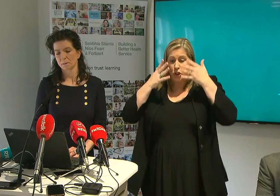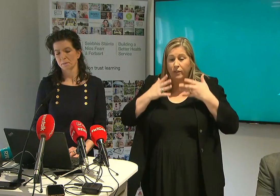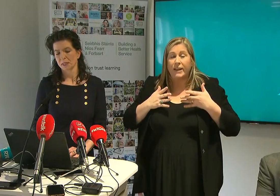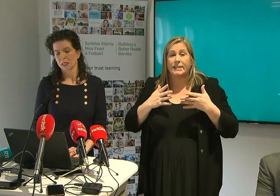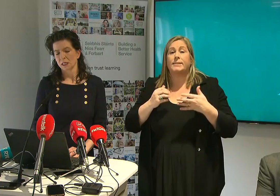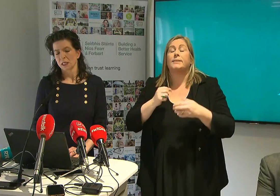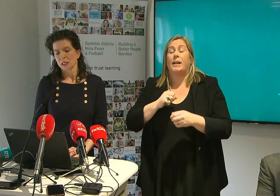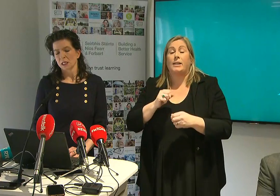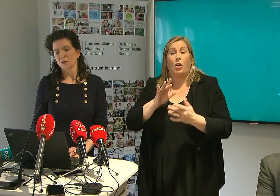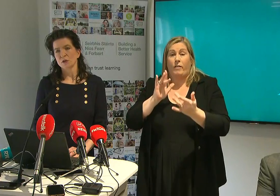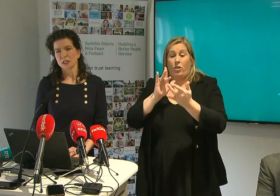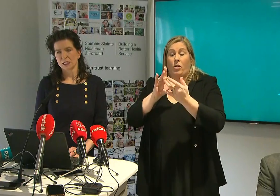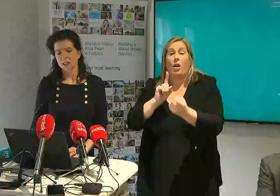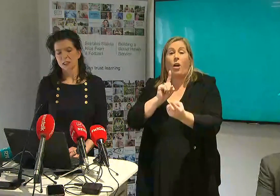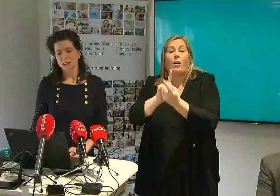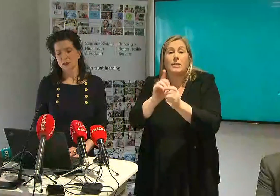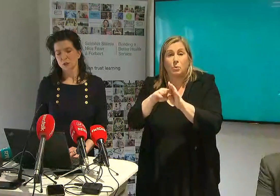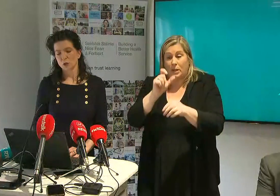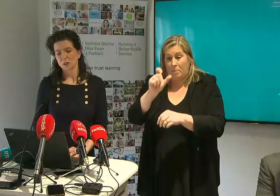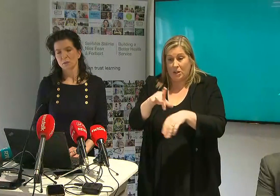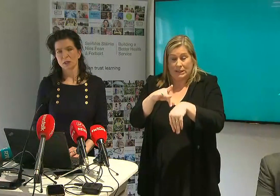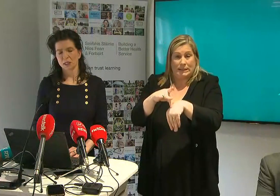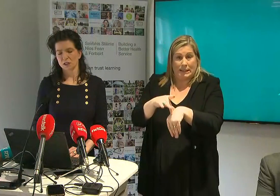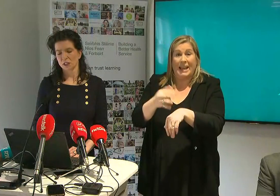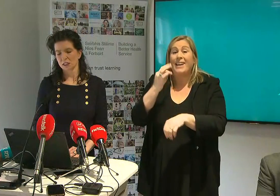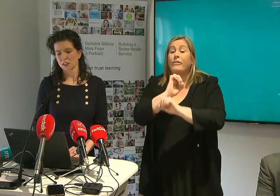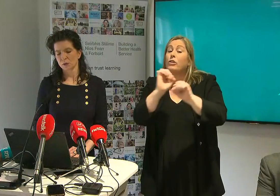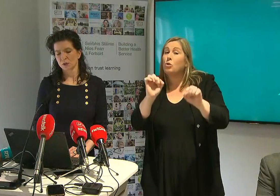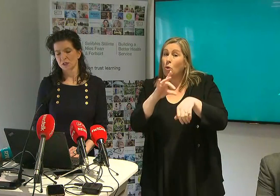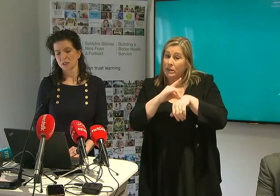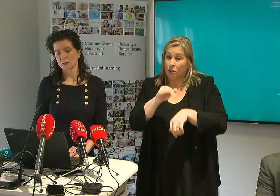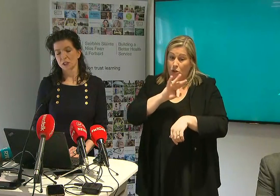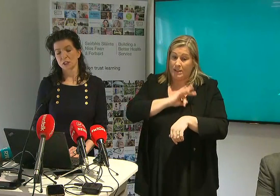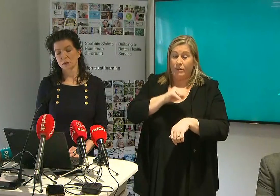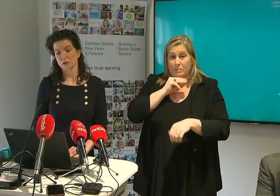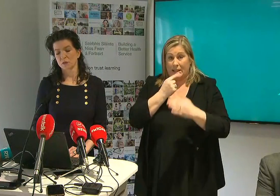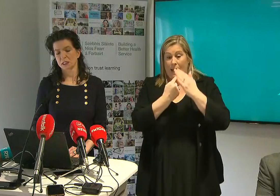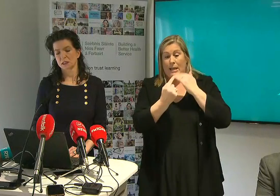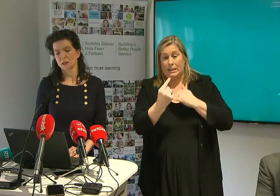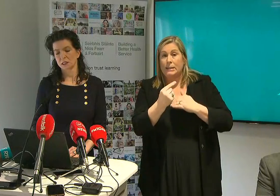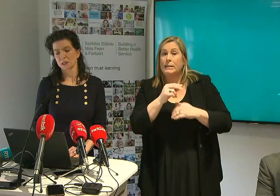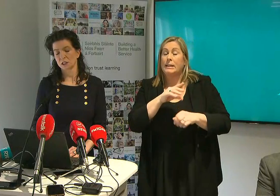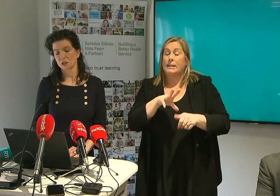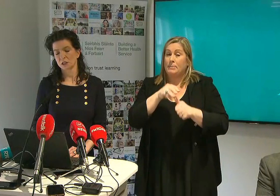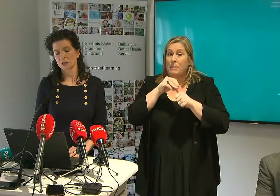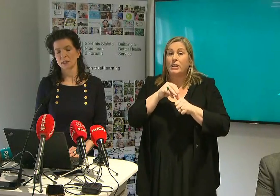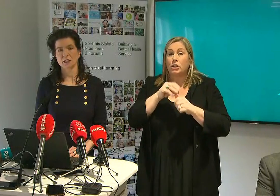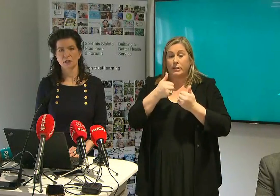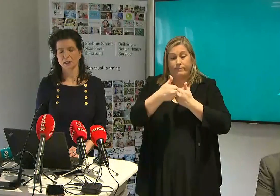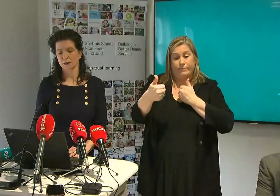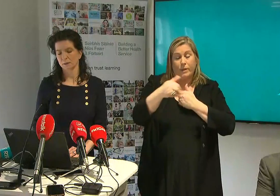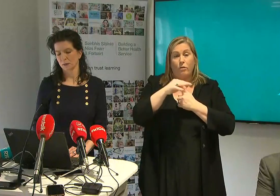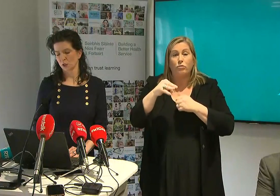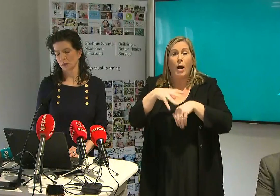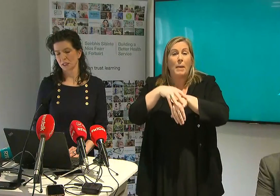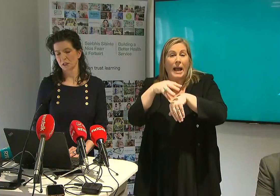breathing. If you're ill, stay at home. Minimize your contact with others, especially those who have medical conditions, are